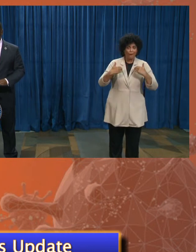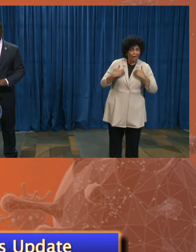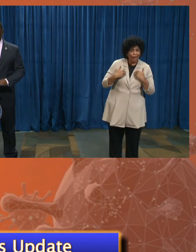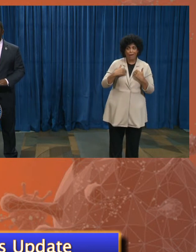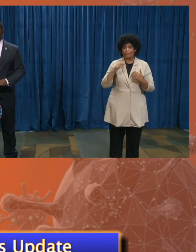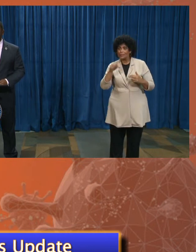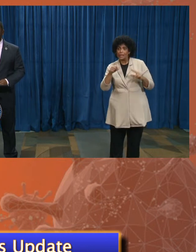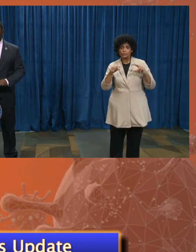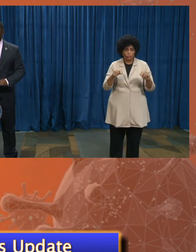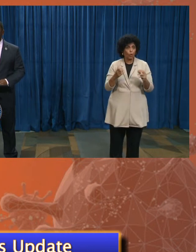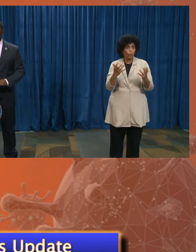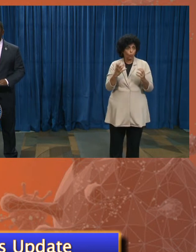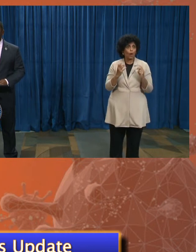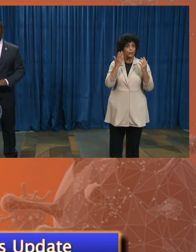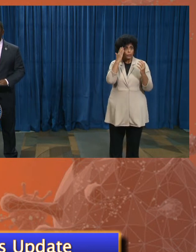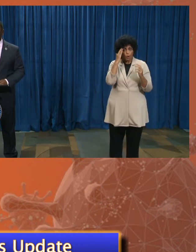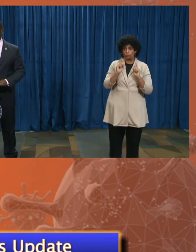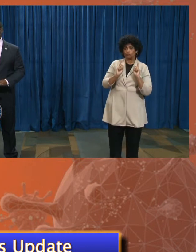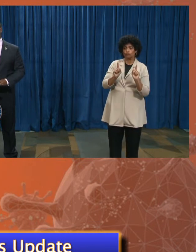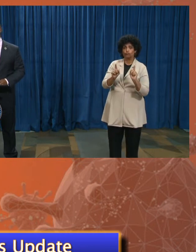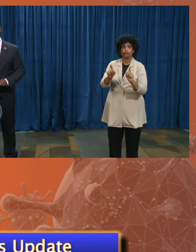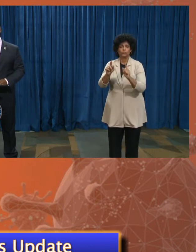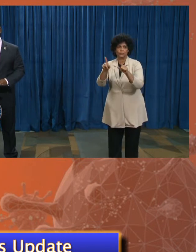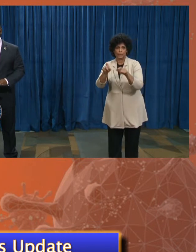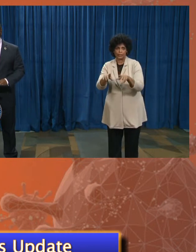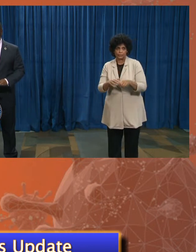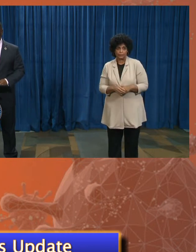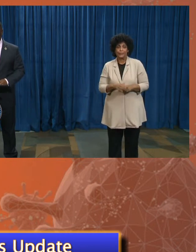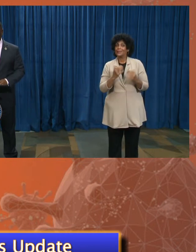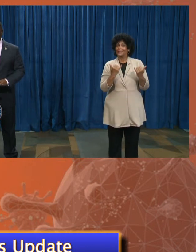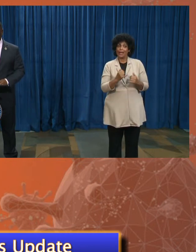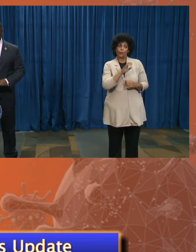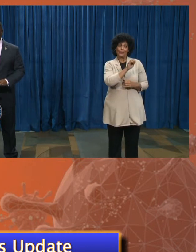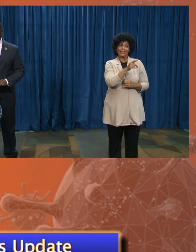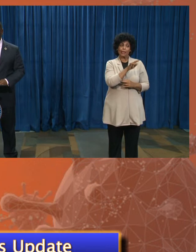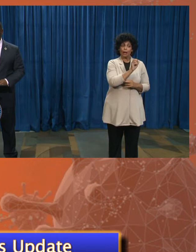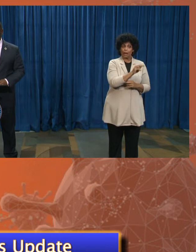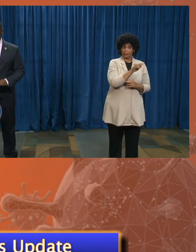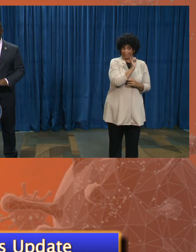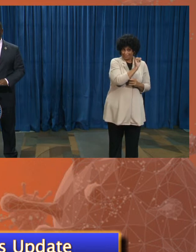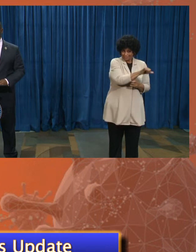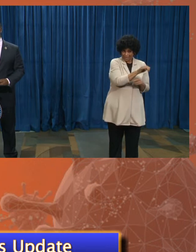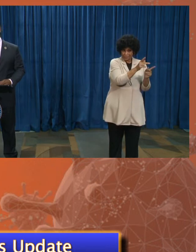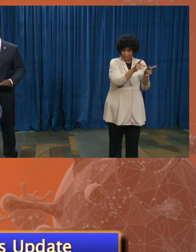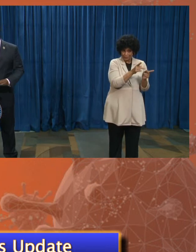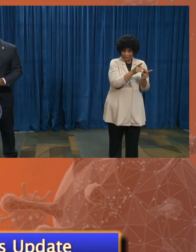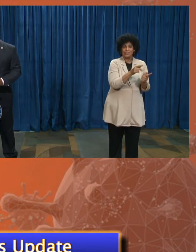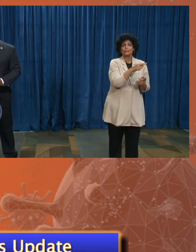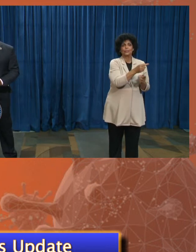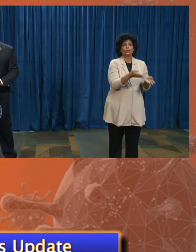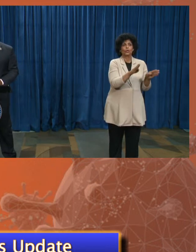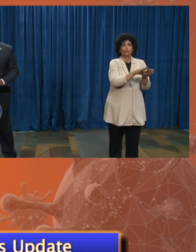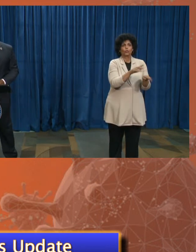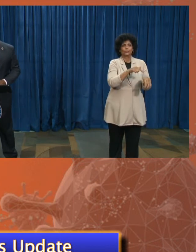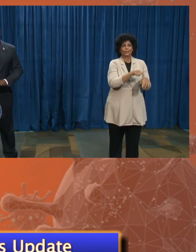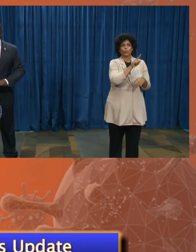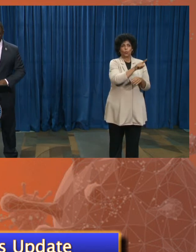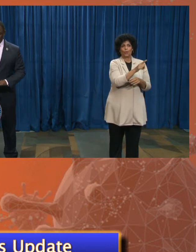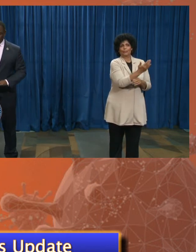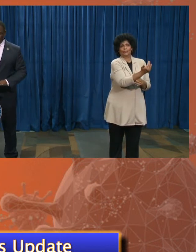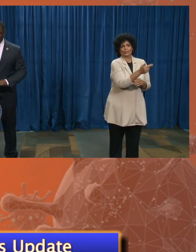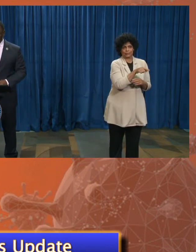Econ Park location closed today at 1:15 p.m. Due to this